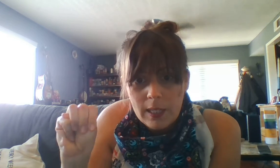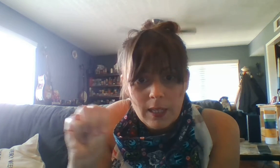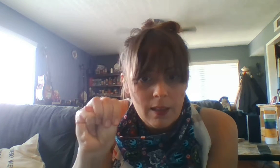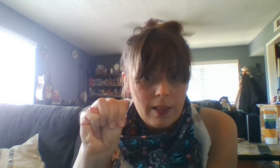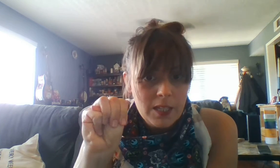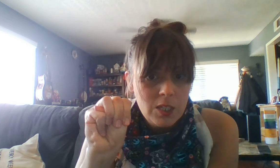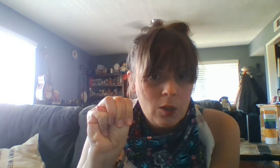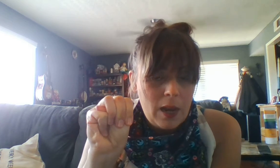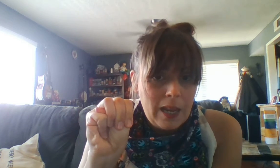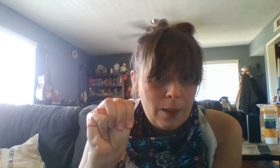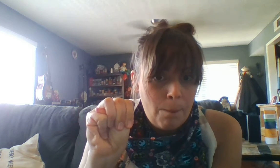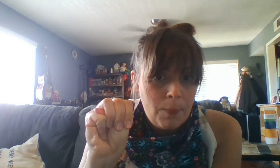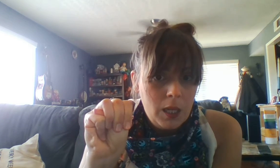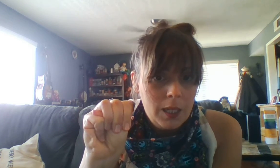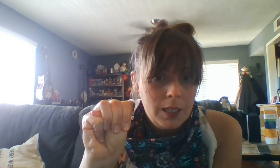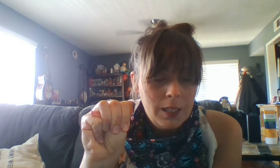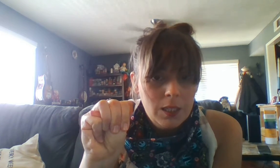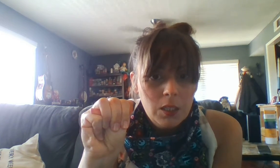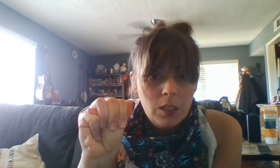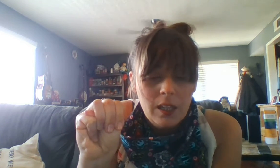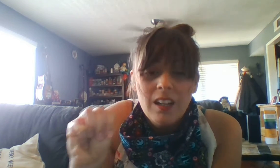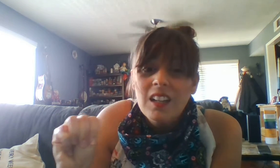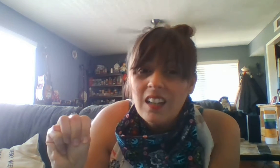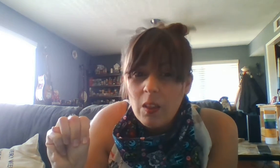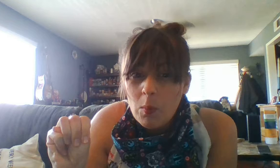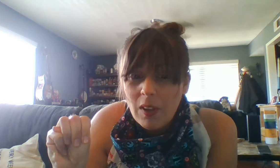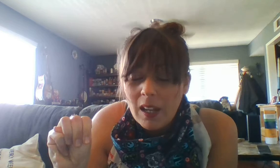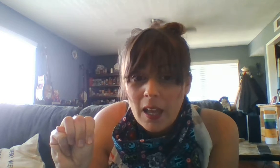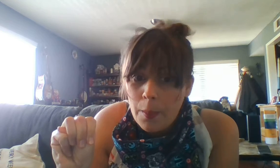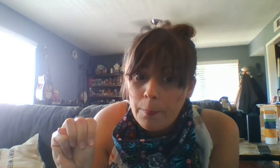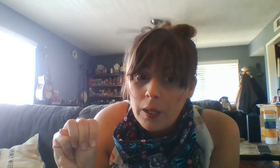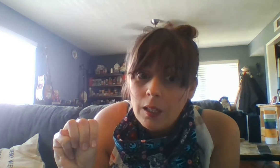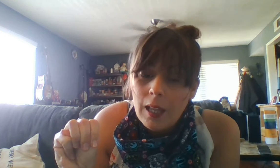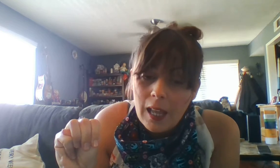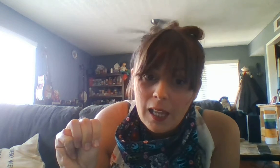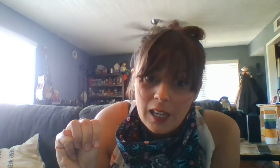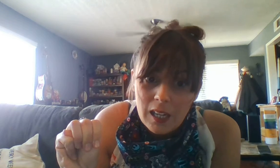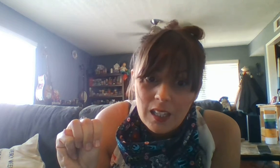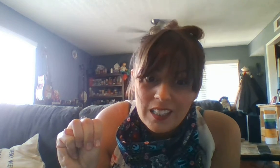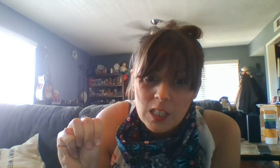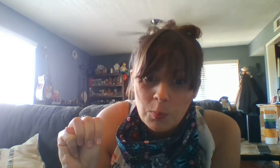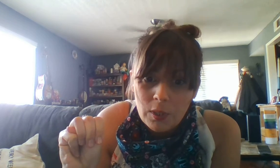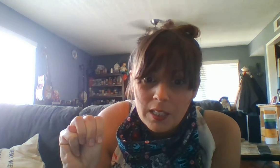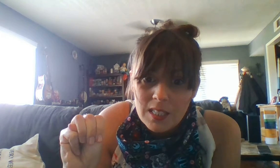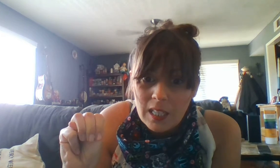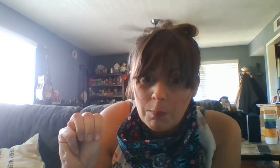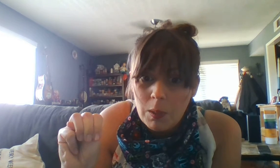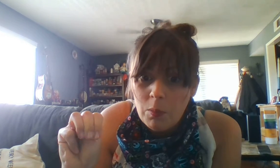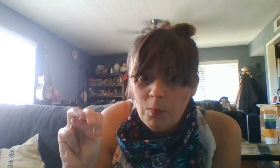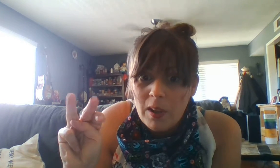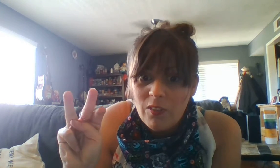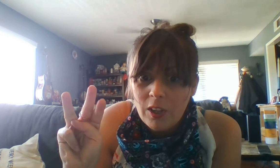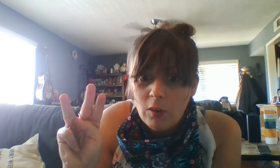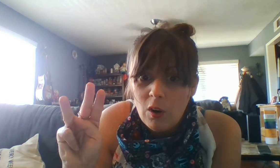and then that's your M. Good. Now that we've got M, N is pretty easy. I'm going to move my finger